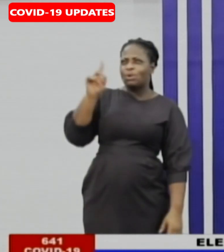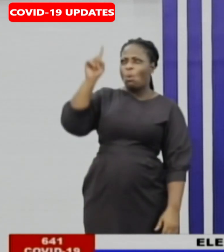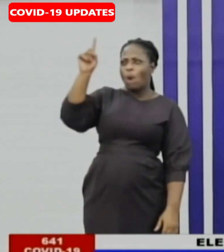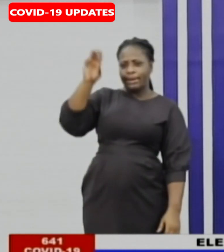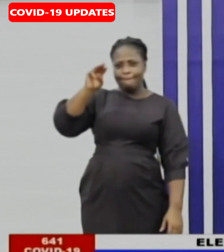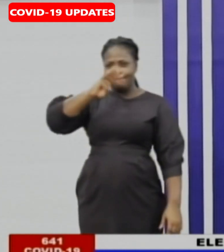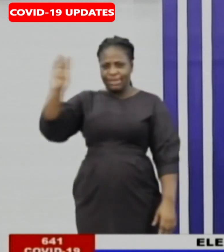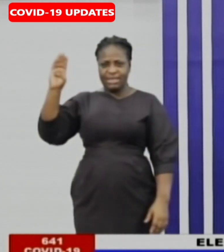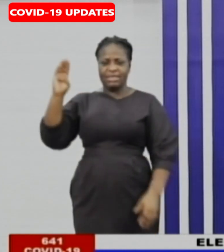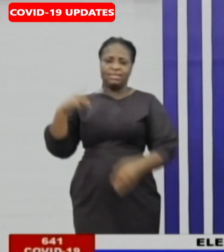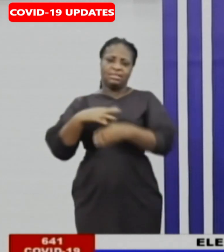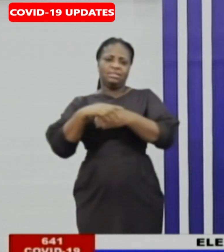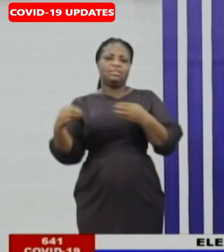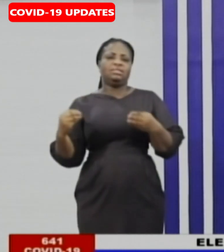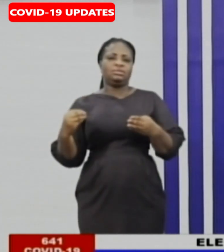billion Ghana cedi,